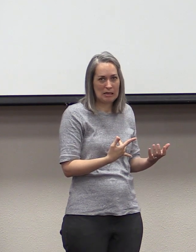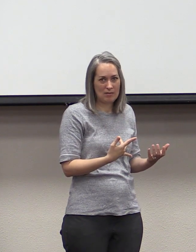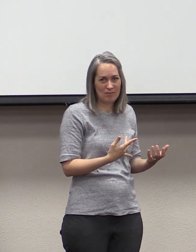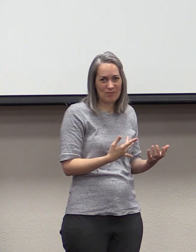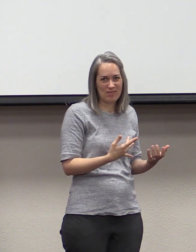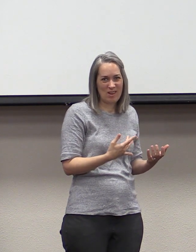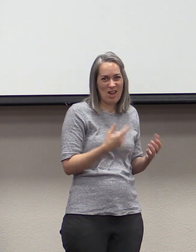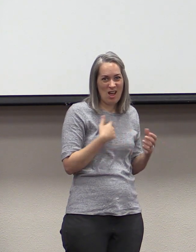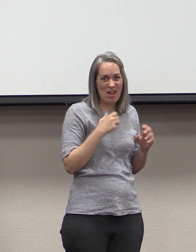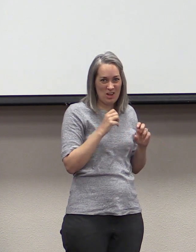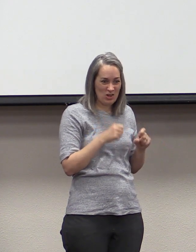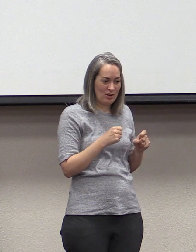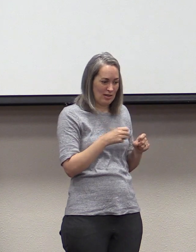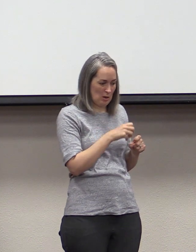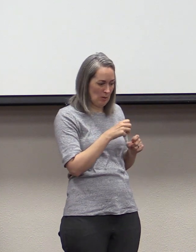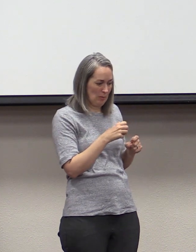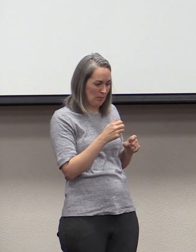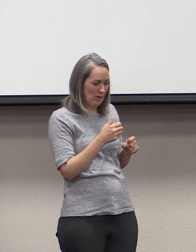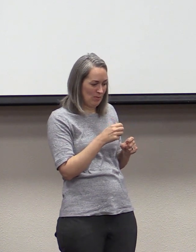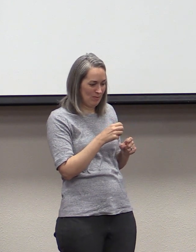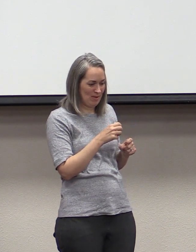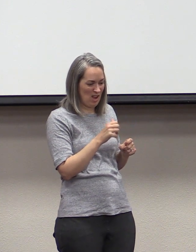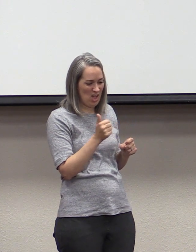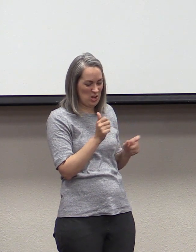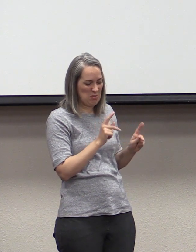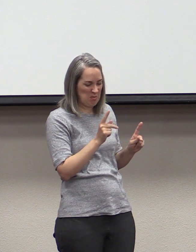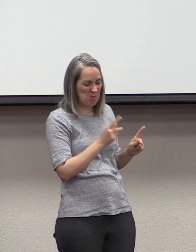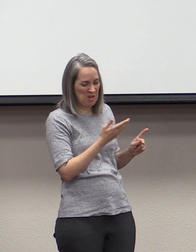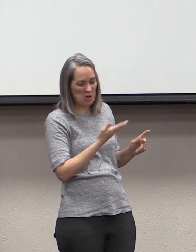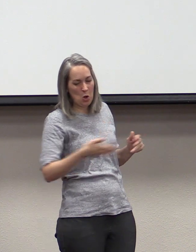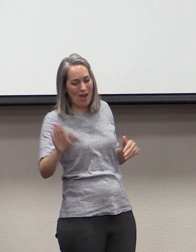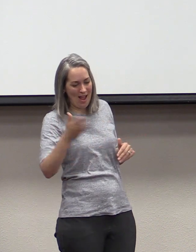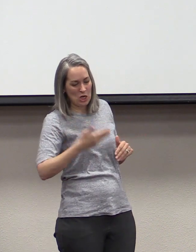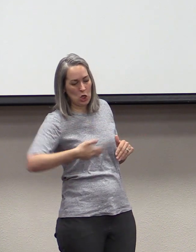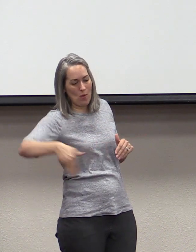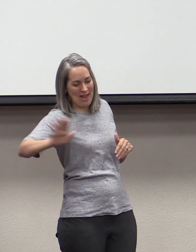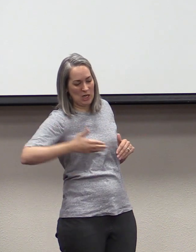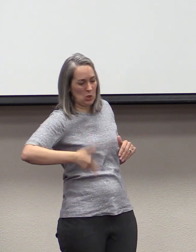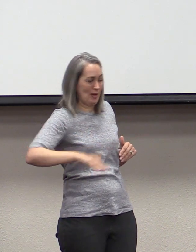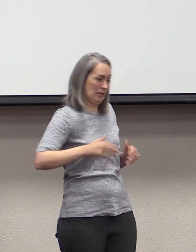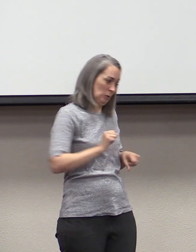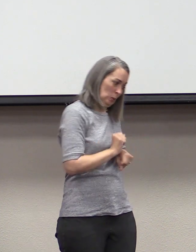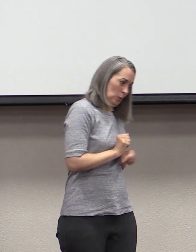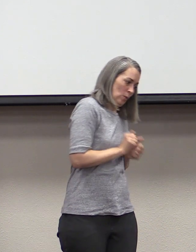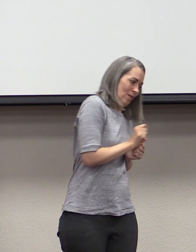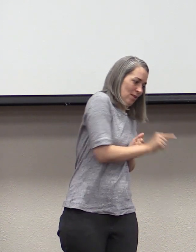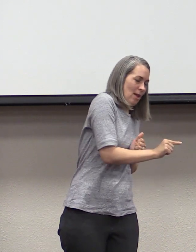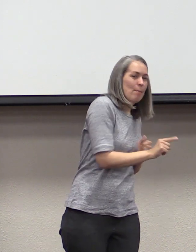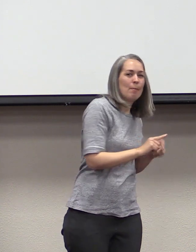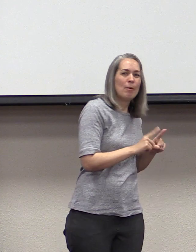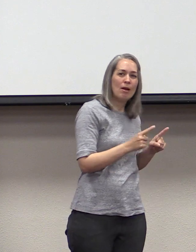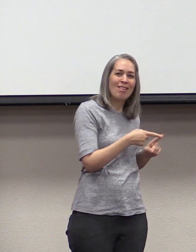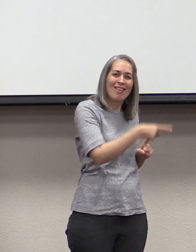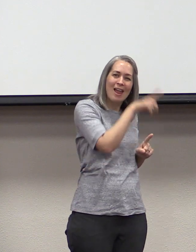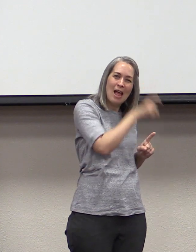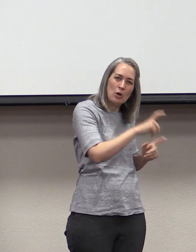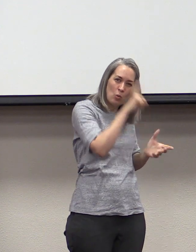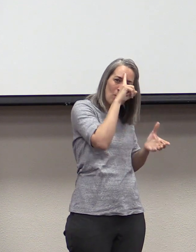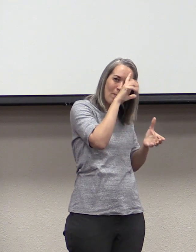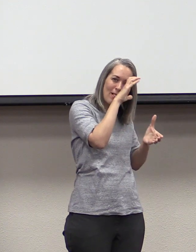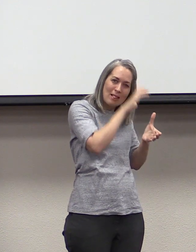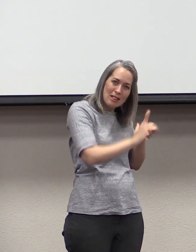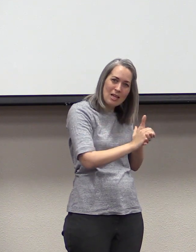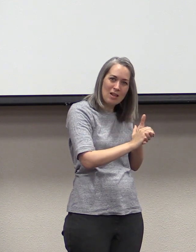around and work them through, so it didn't hold up the line. But inevitably, it just came down to their belief,